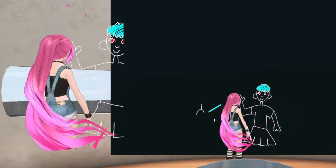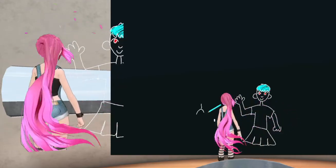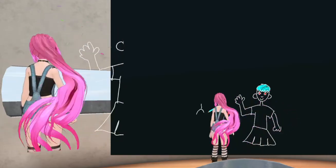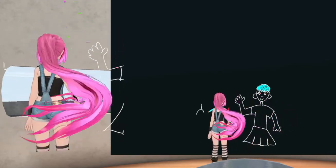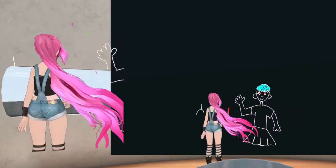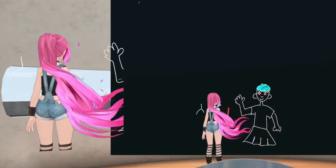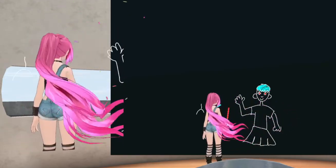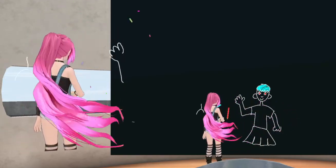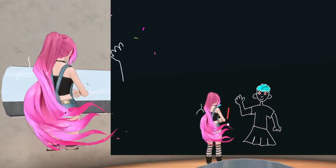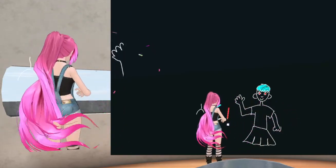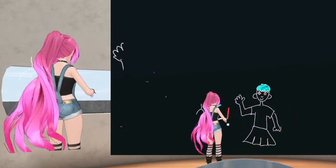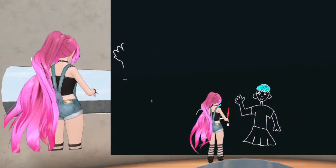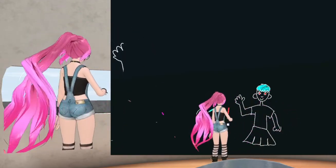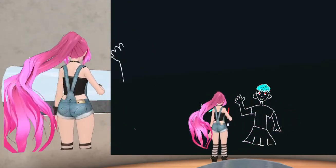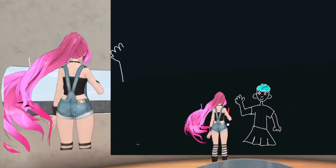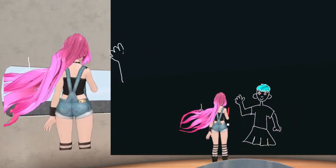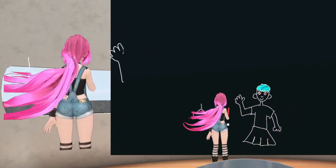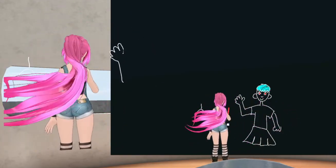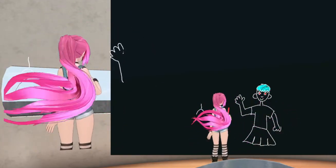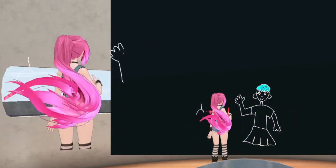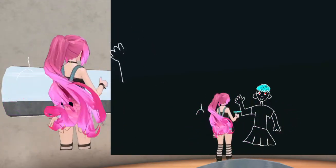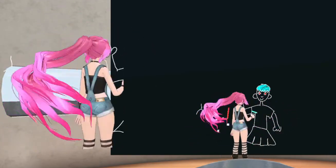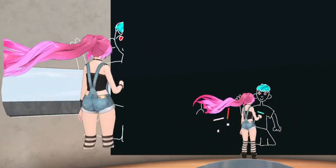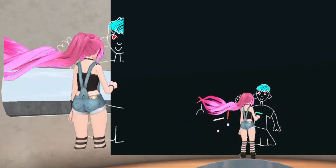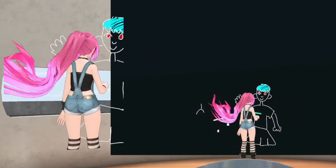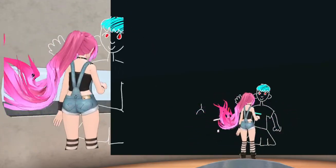It's a beautiful drawing. Yes.